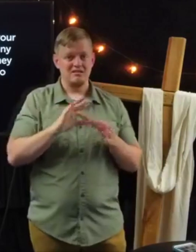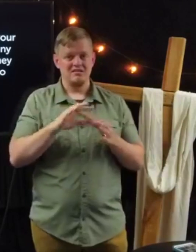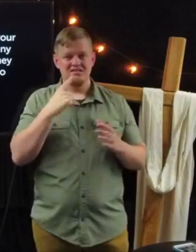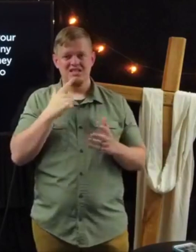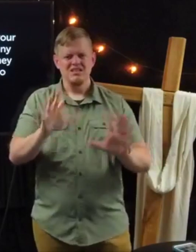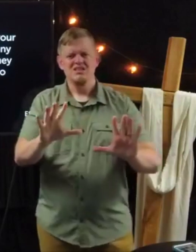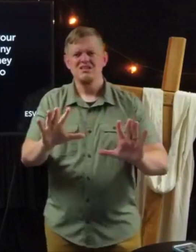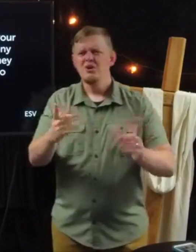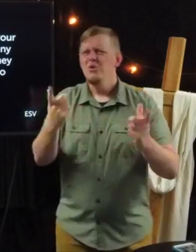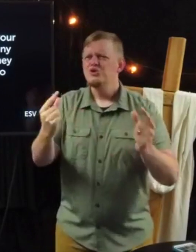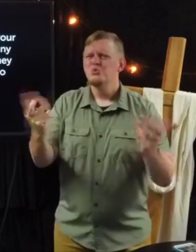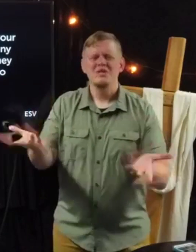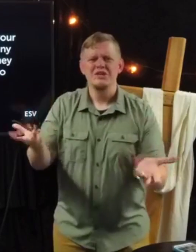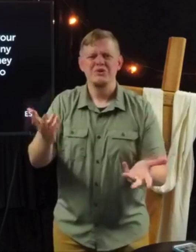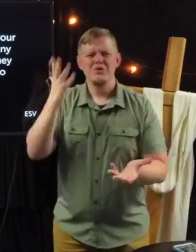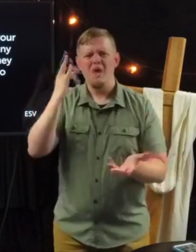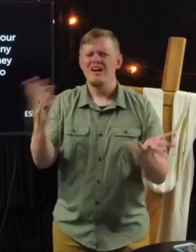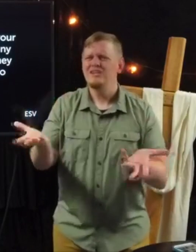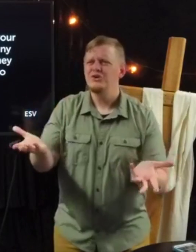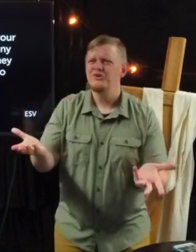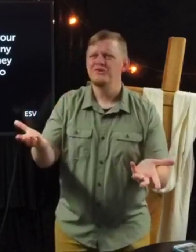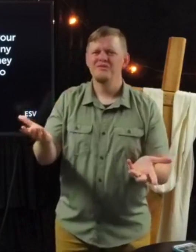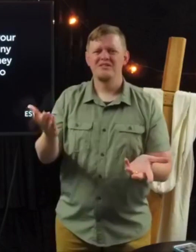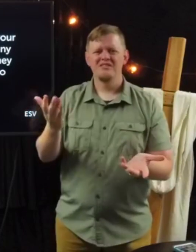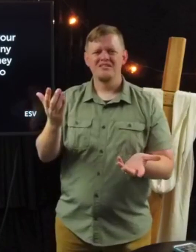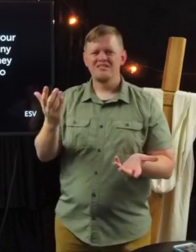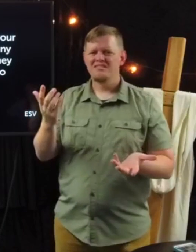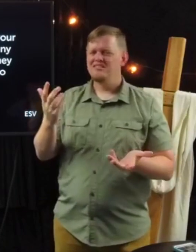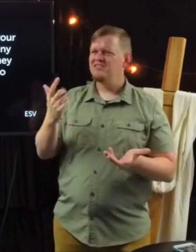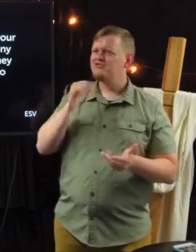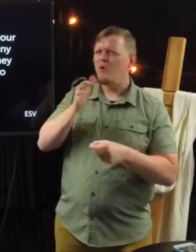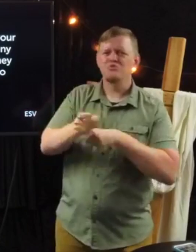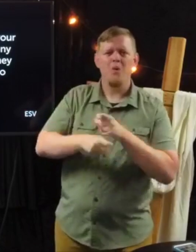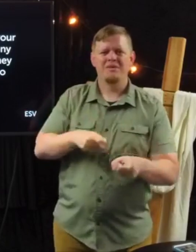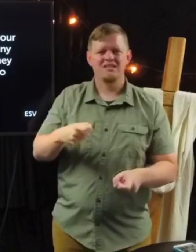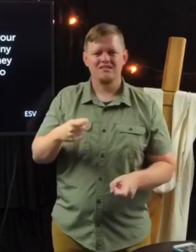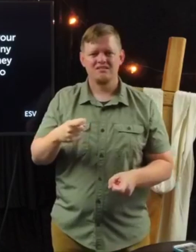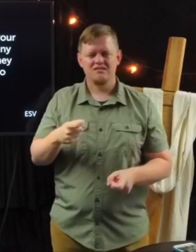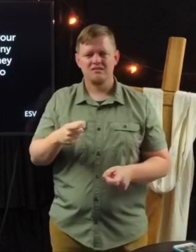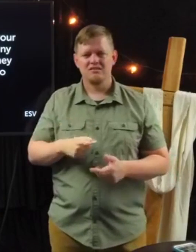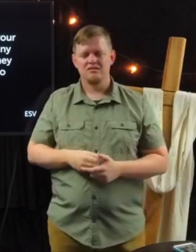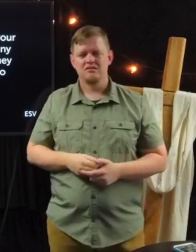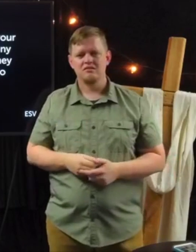And the man said, wait, what are you doing here? Why are you here? Don't torment